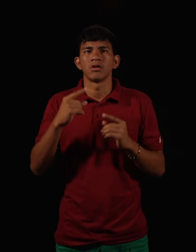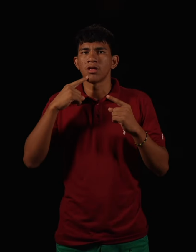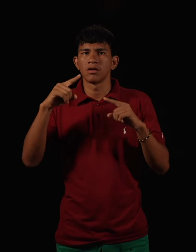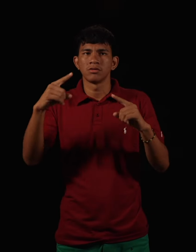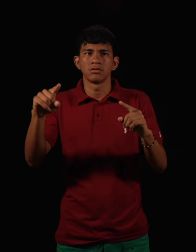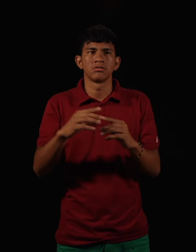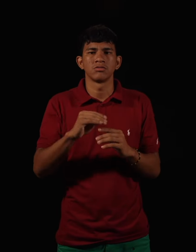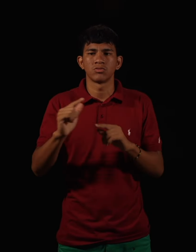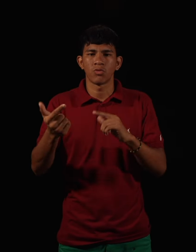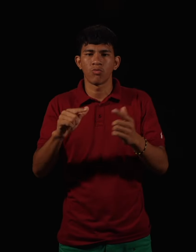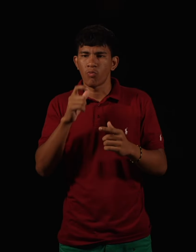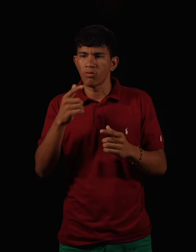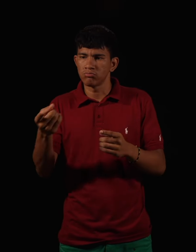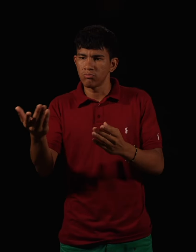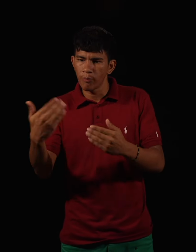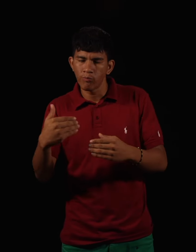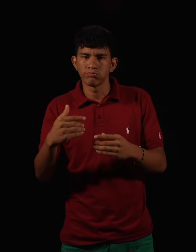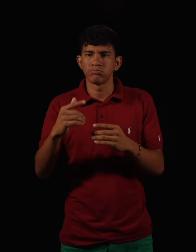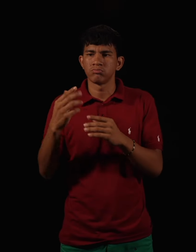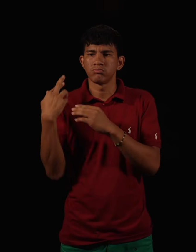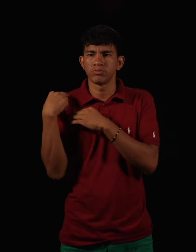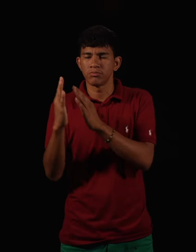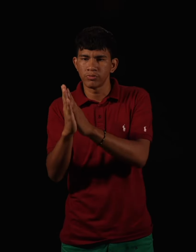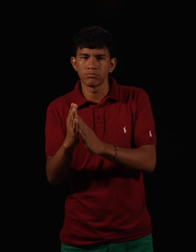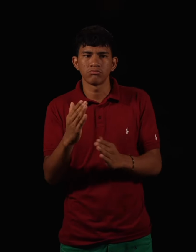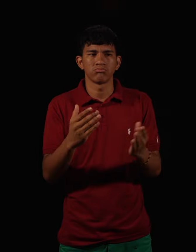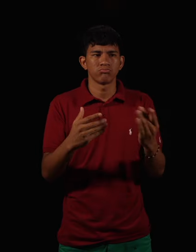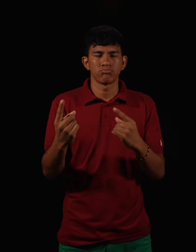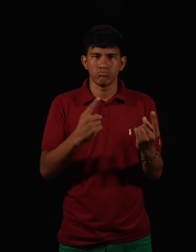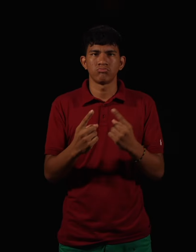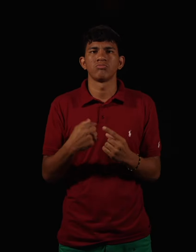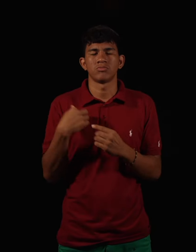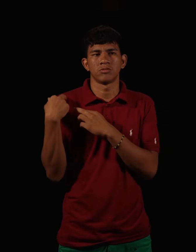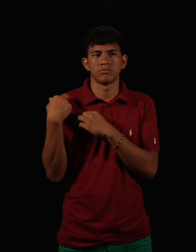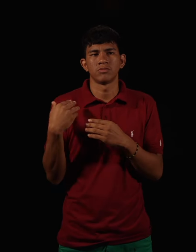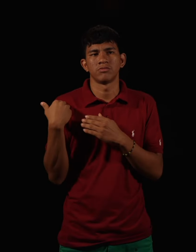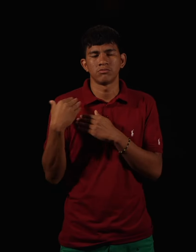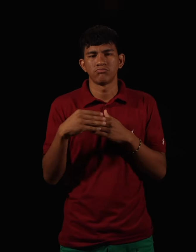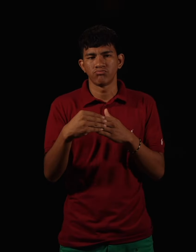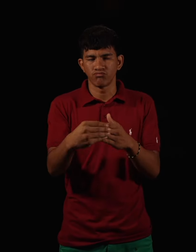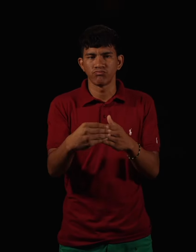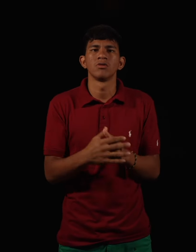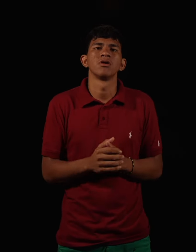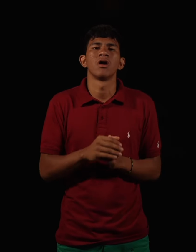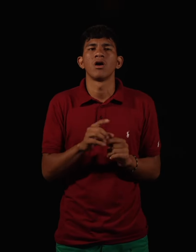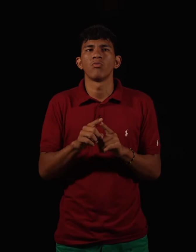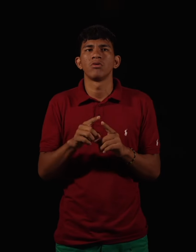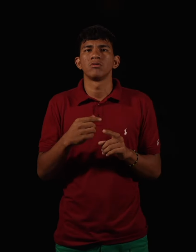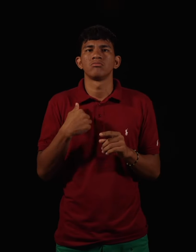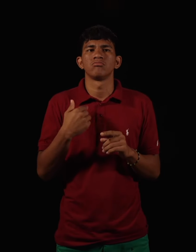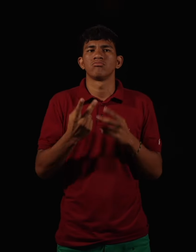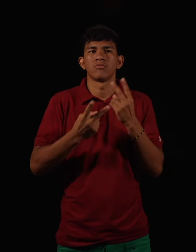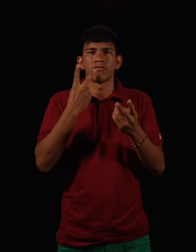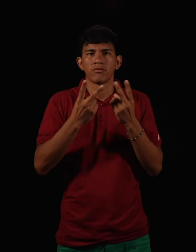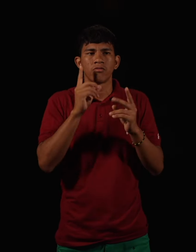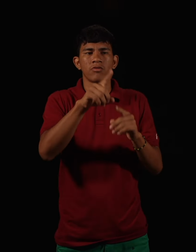lead the church. That means that I stand up front, and as different people have different responsibilities, such as prayer or whatever, I invite